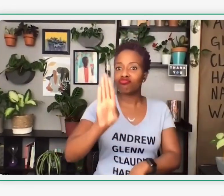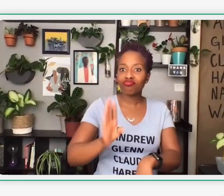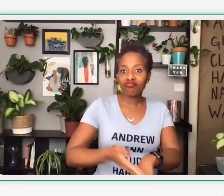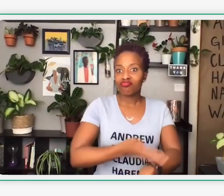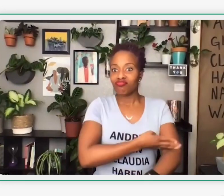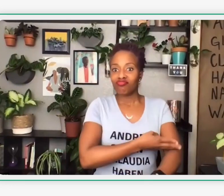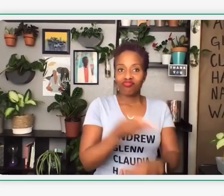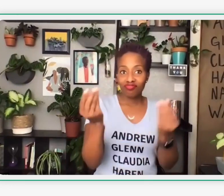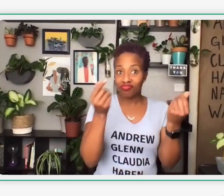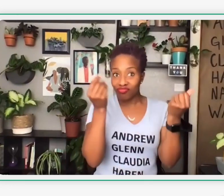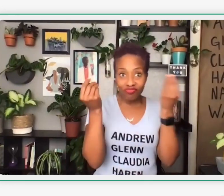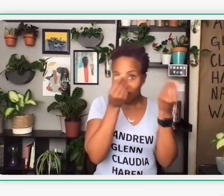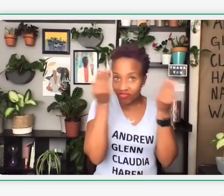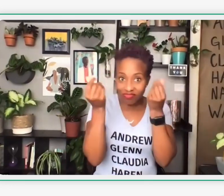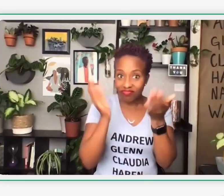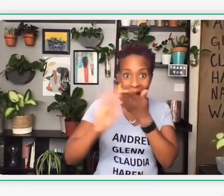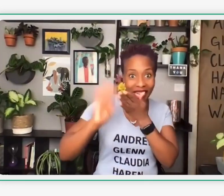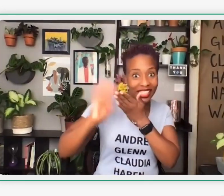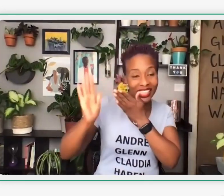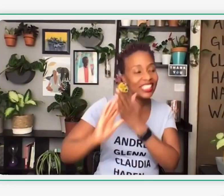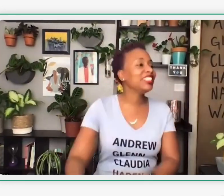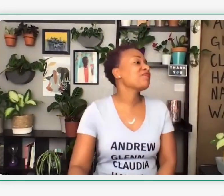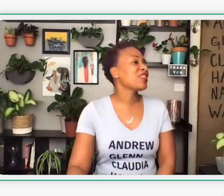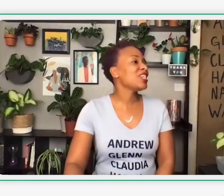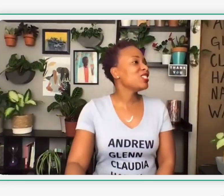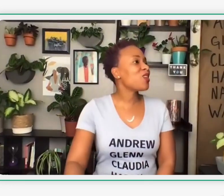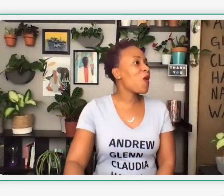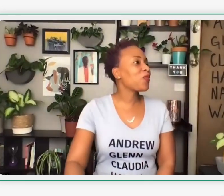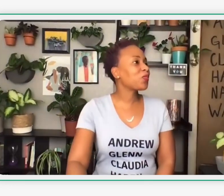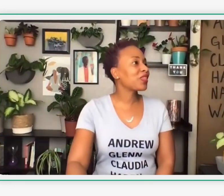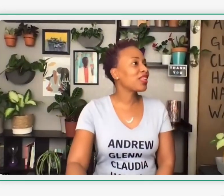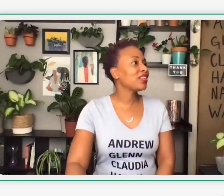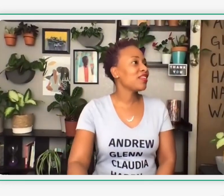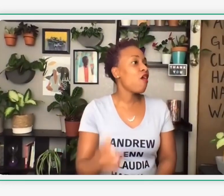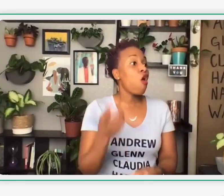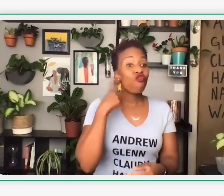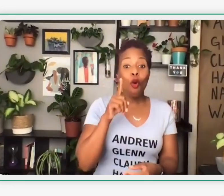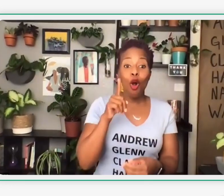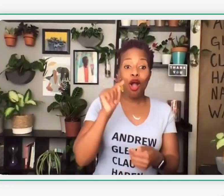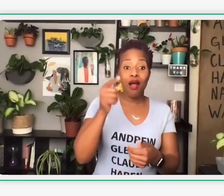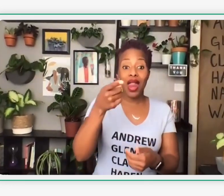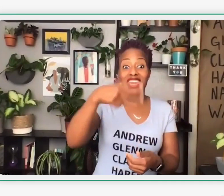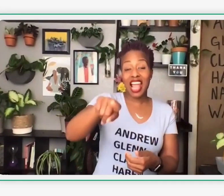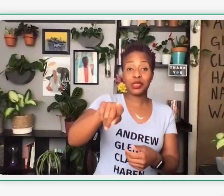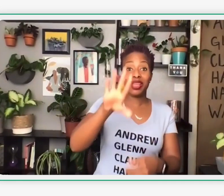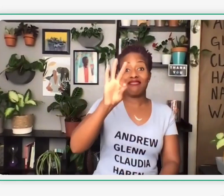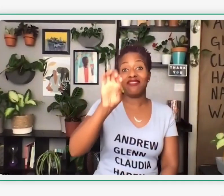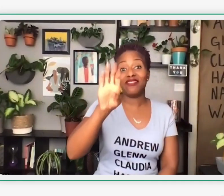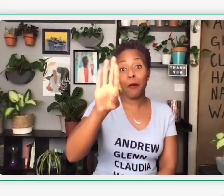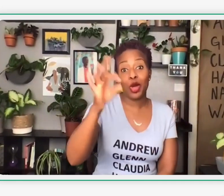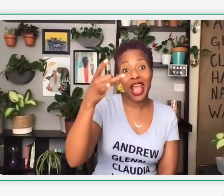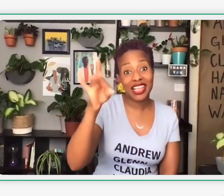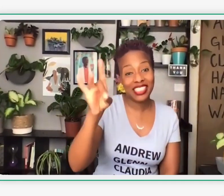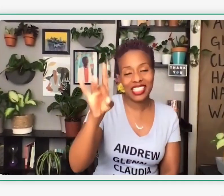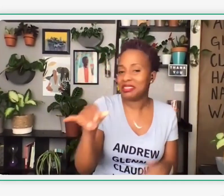And some of them have actually been able to increase their revenue and make money. So next week,